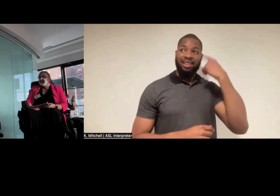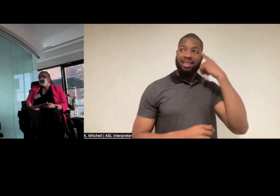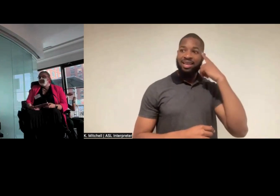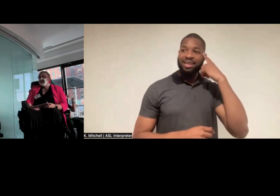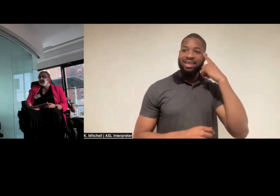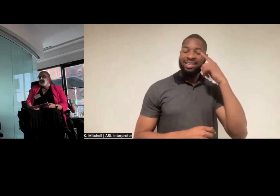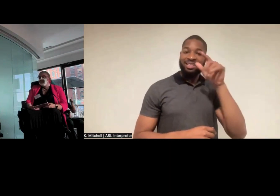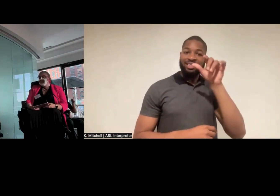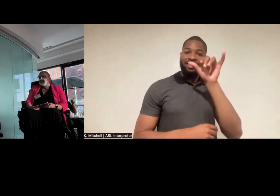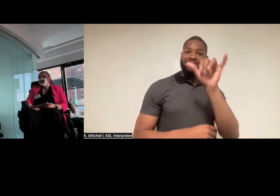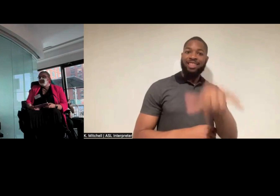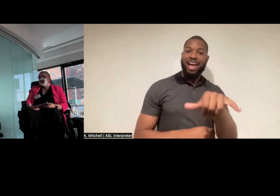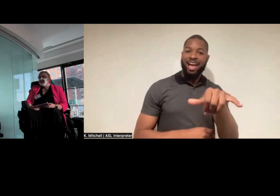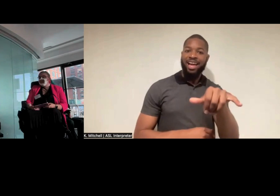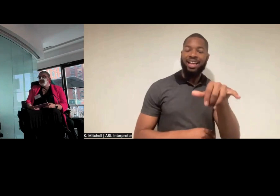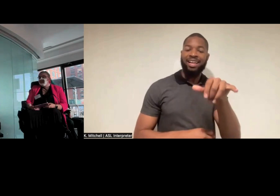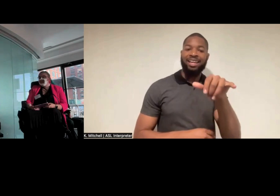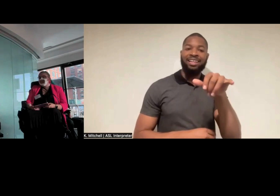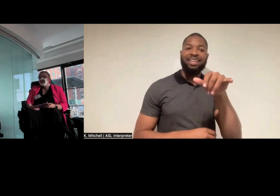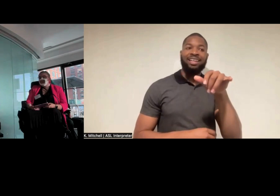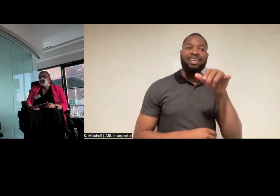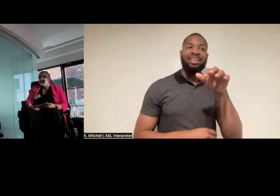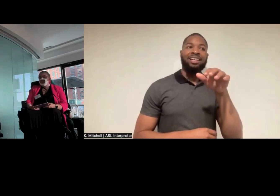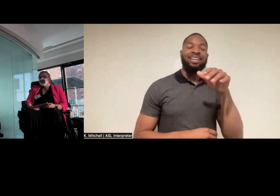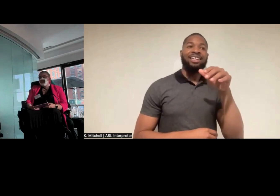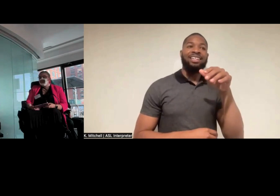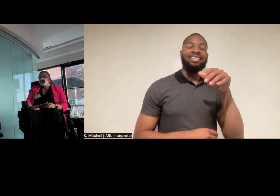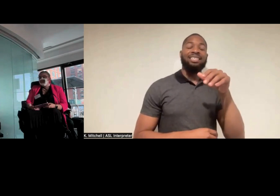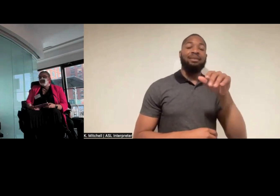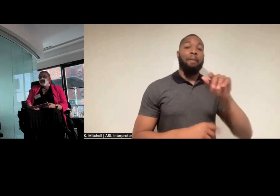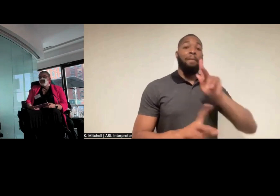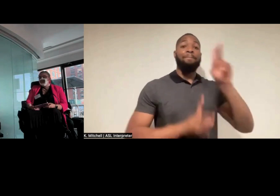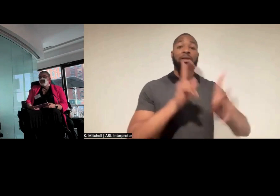employment is inherently going to